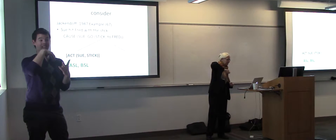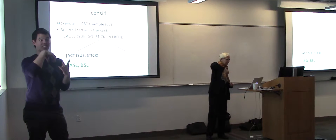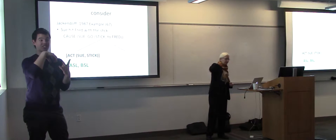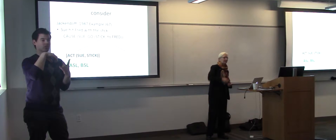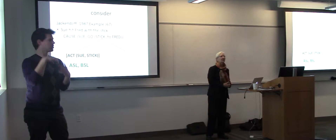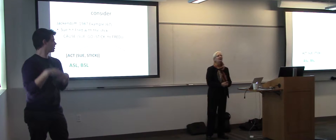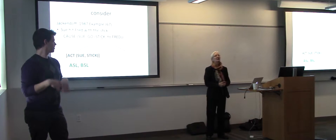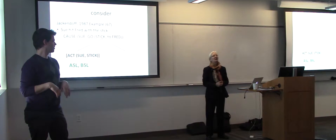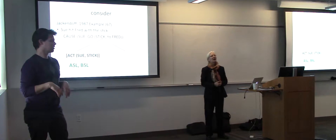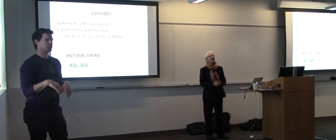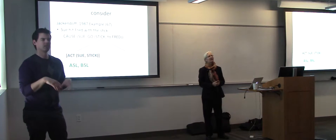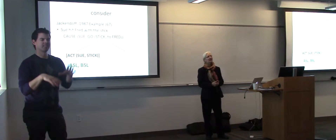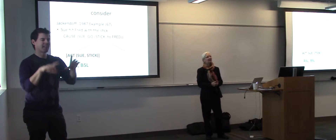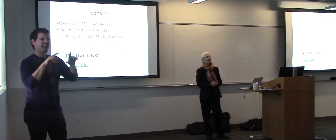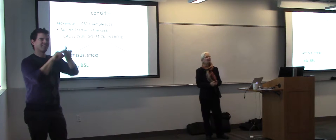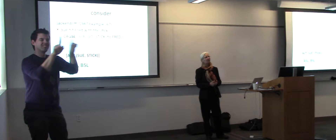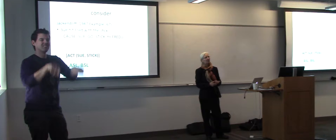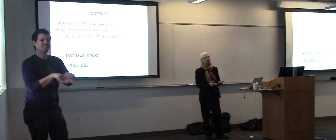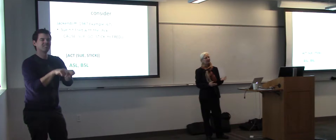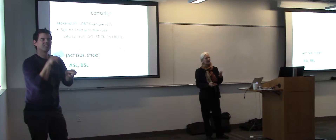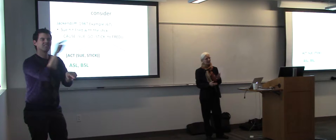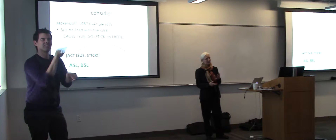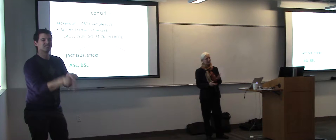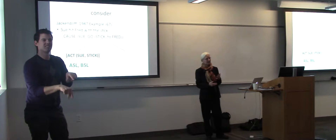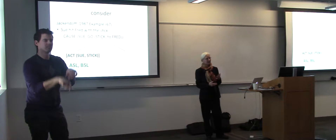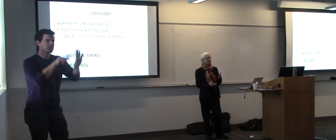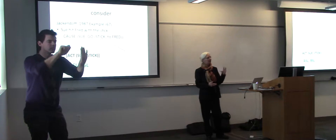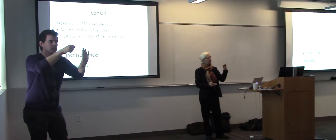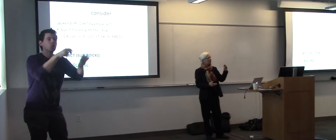plate. And then for the